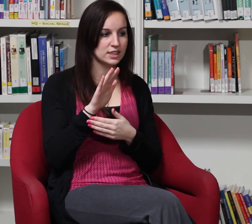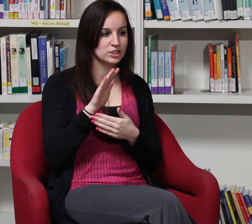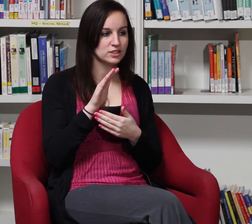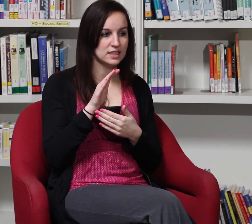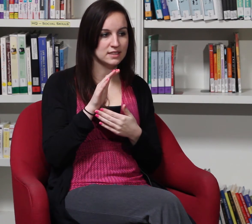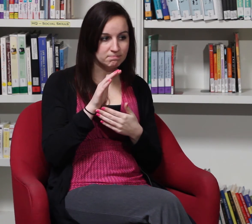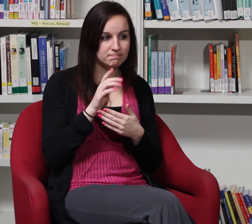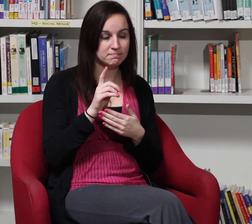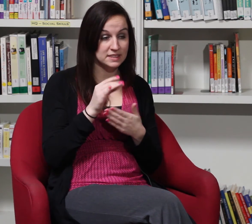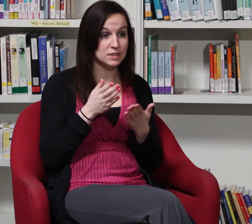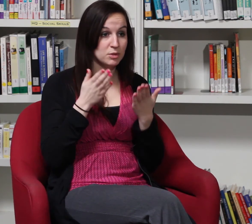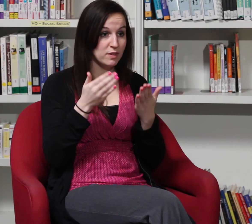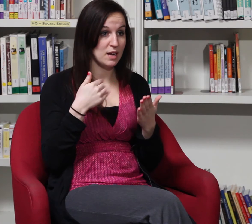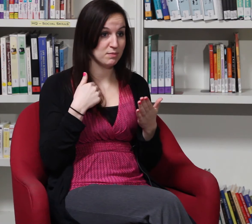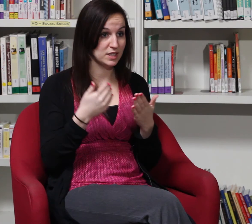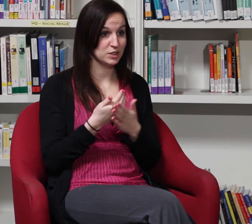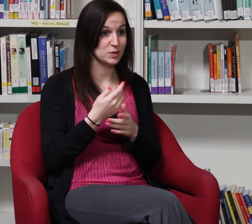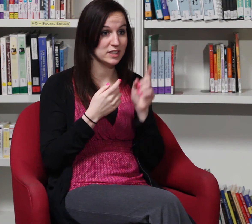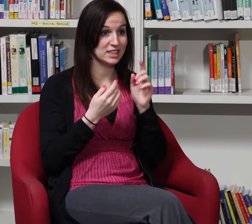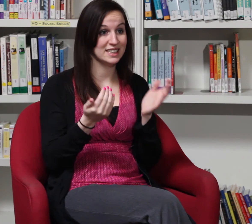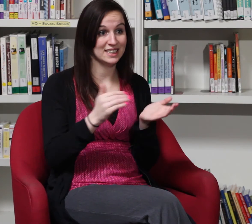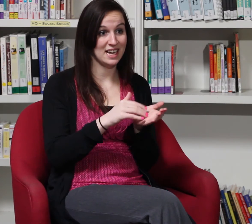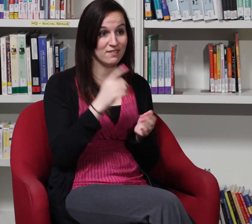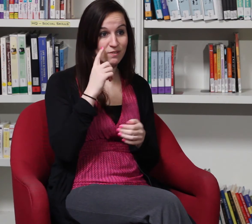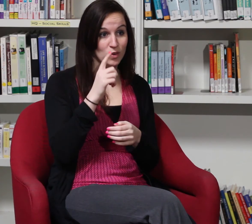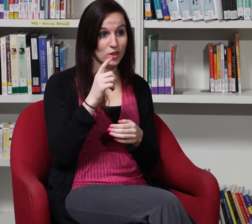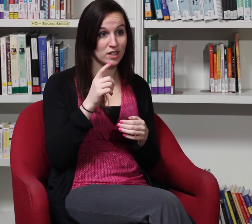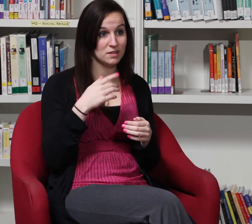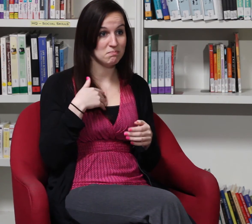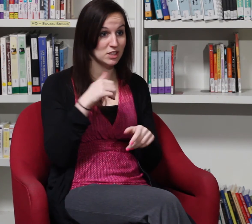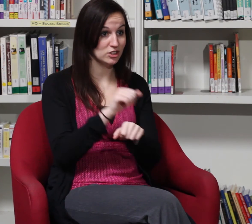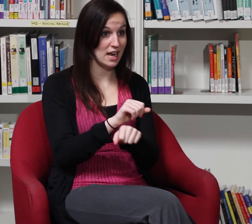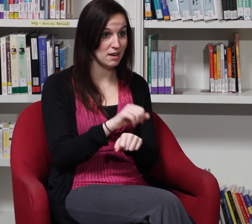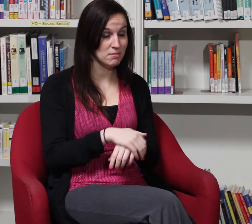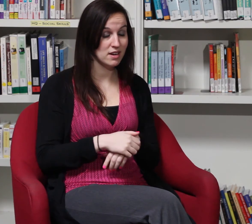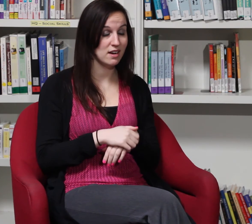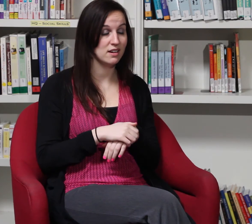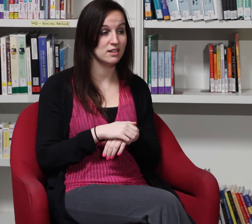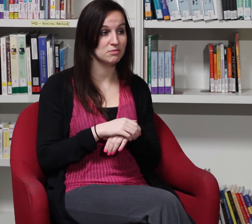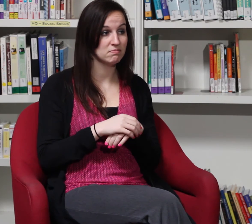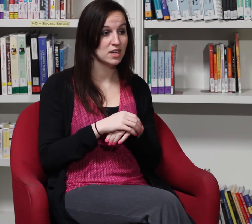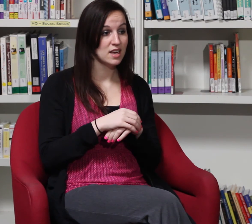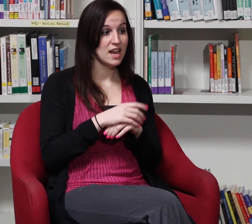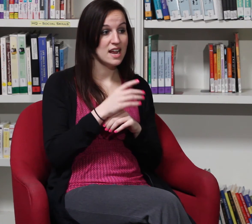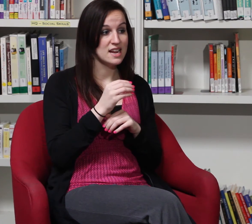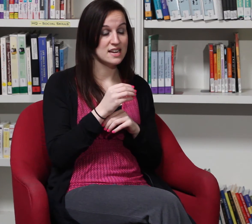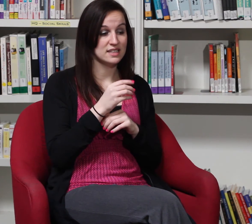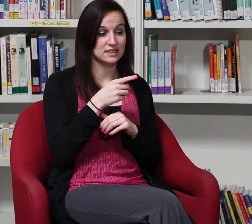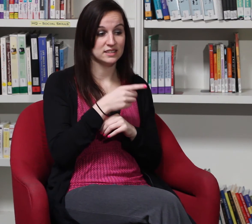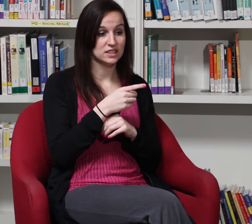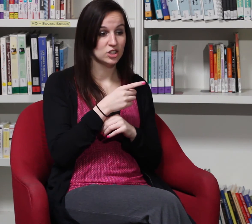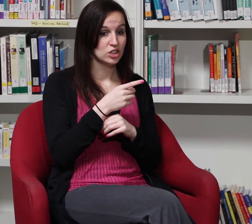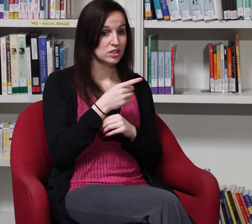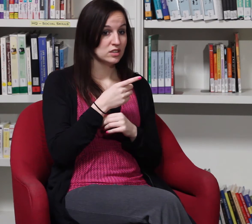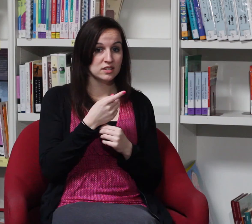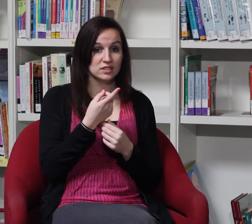college, they did provide me a new hearing aid again for my job. And